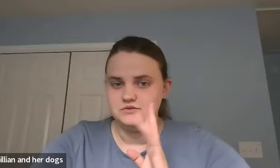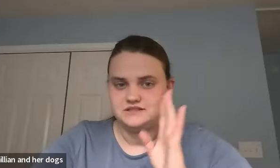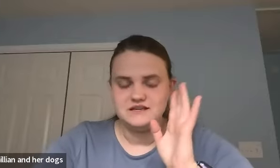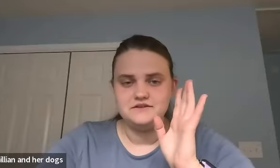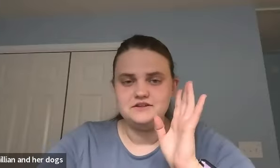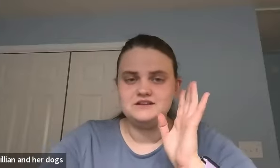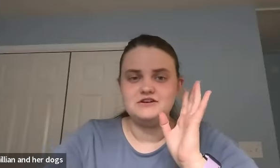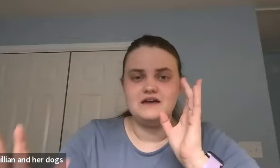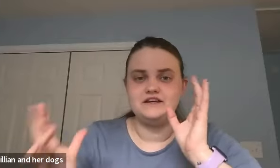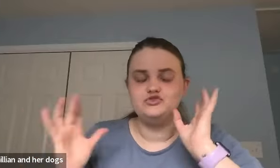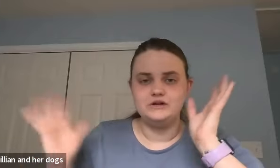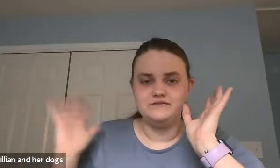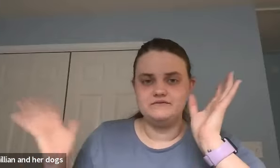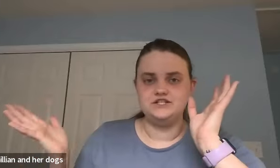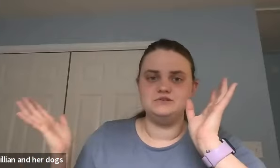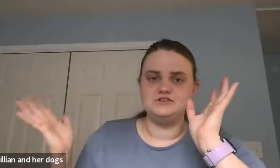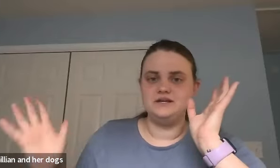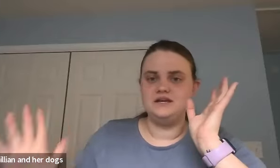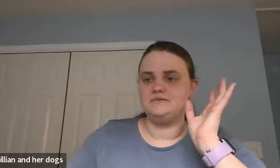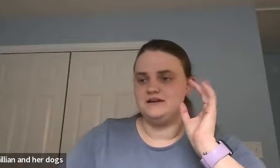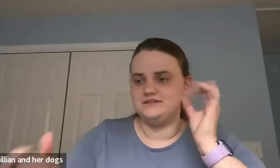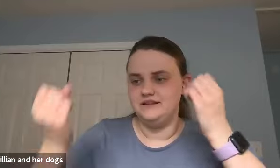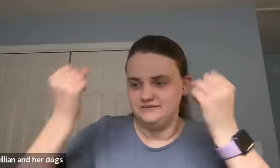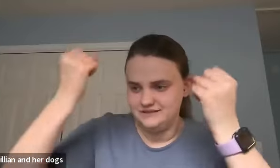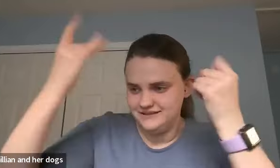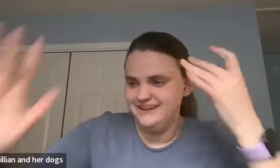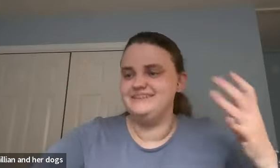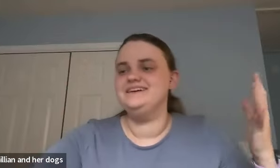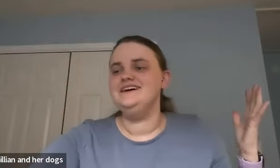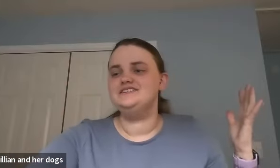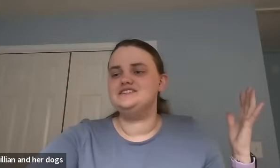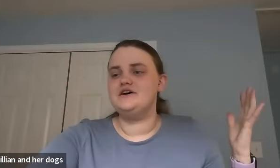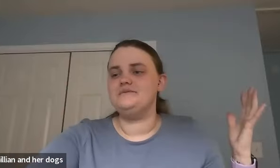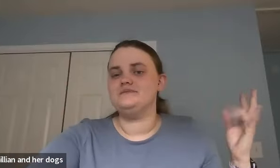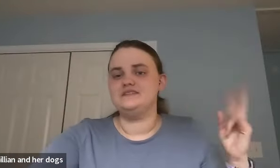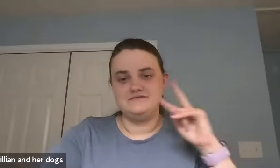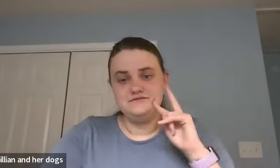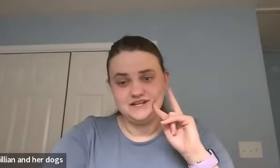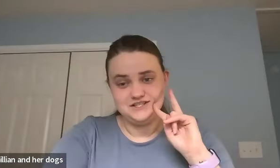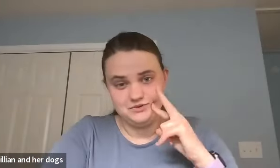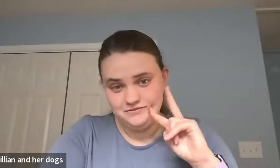vegetables because I feel like you guys are going to have like 30 different vegetables on me and I'm going to have to like, so the sign for vegetable.